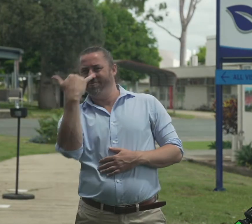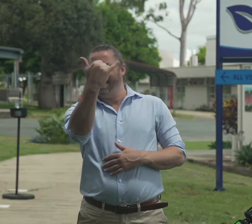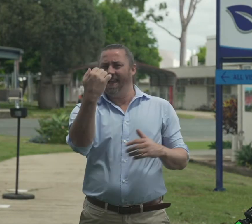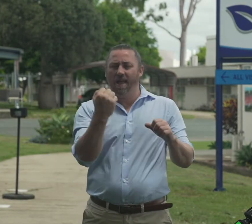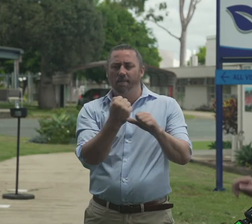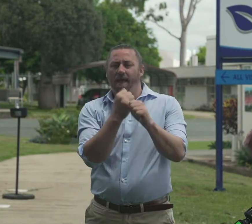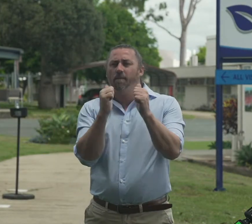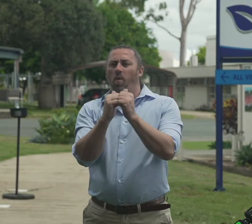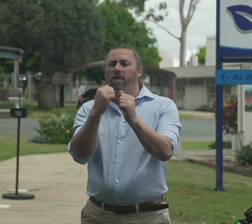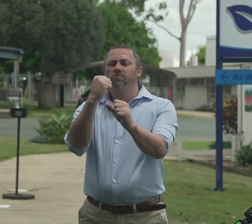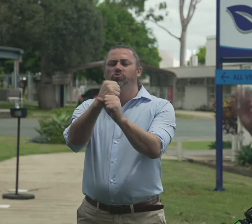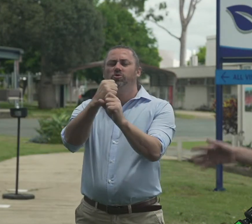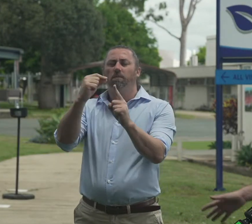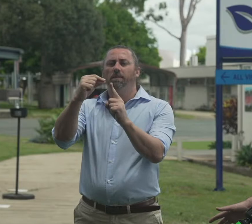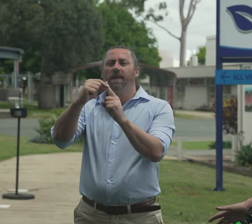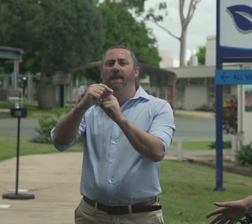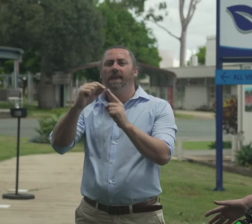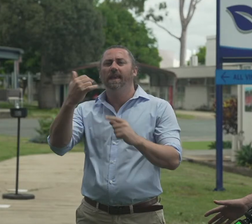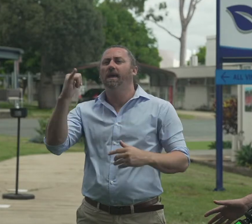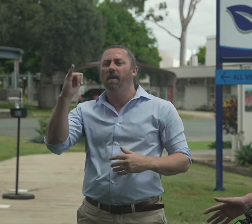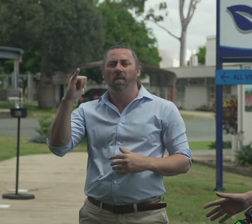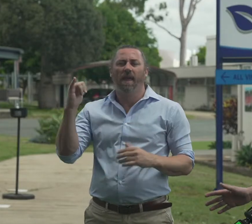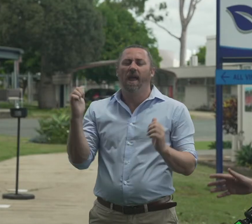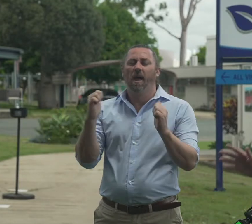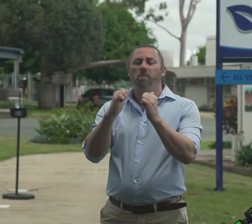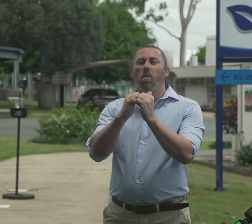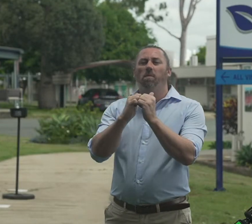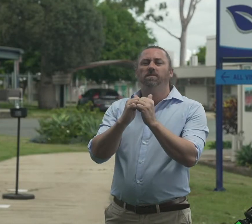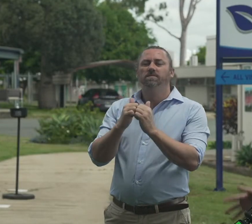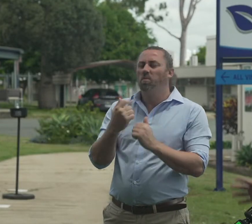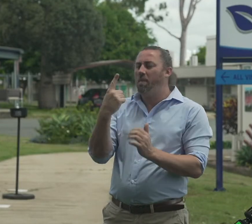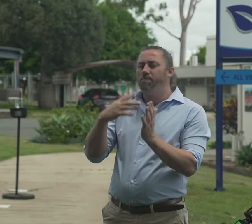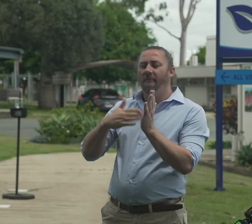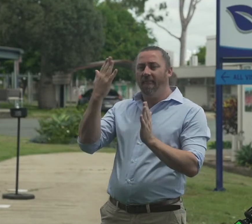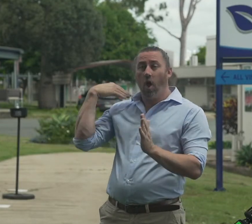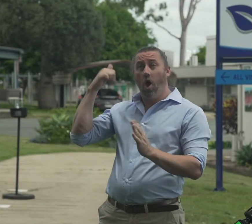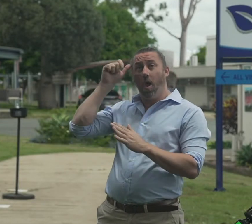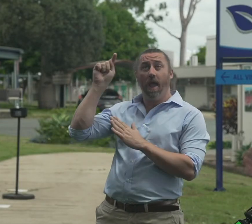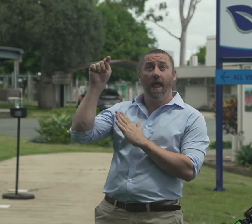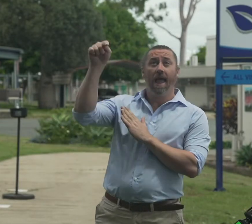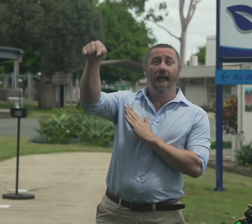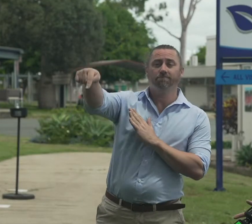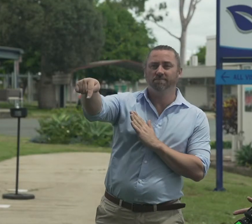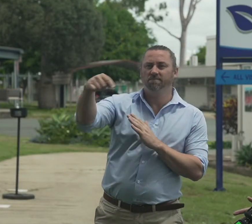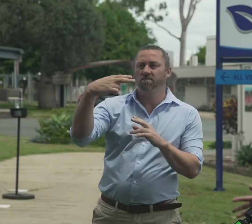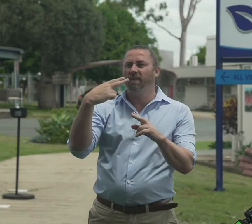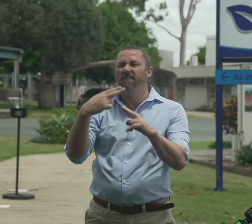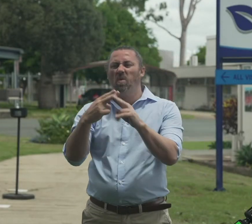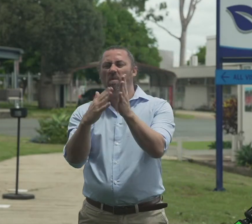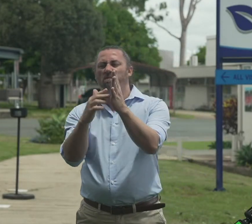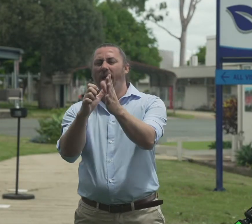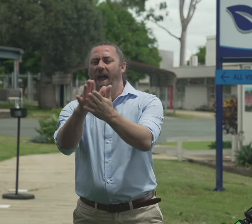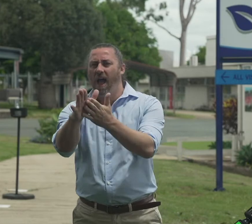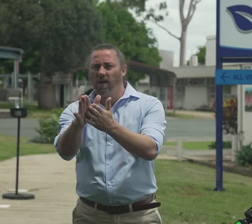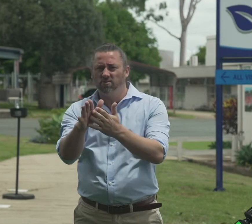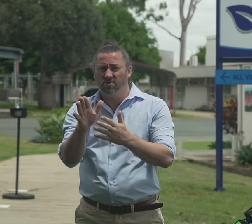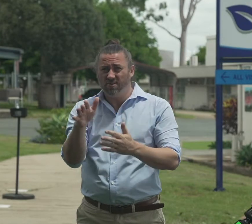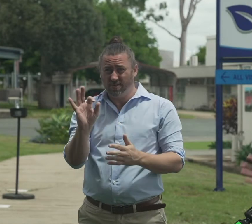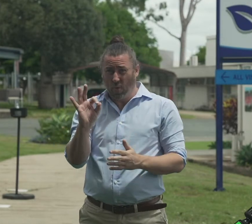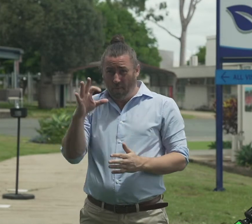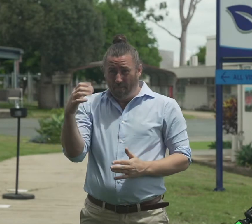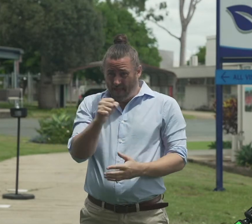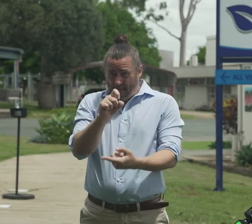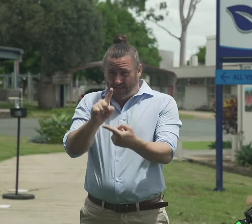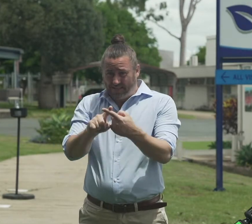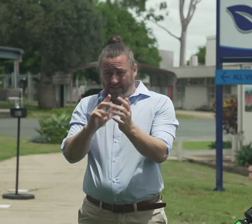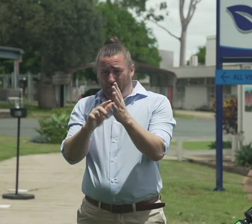general practitioner 4 weeks down the track. There is plenty of booster out there. It is available at multiple